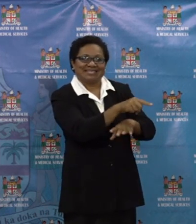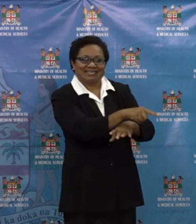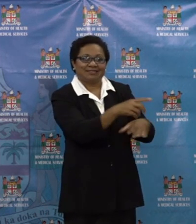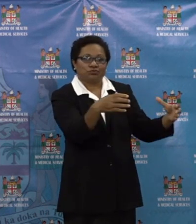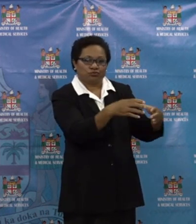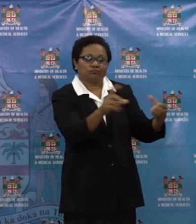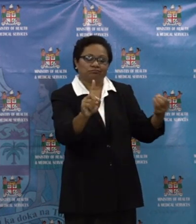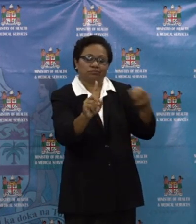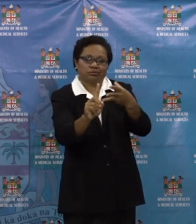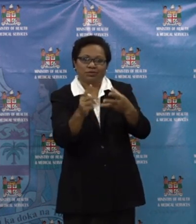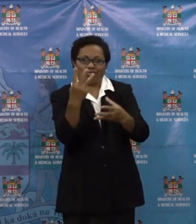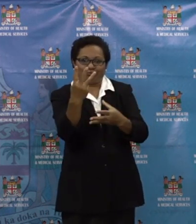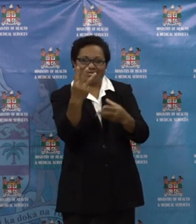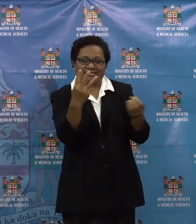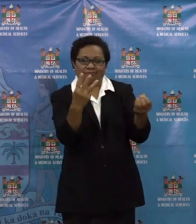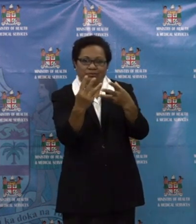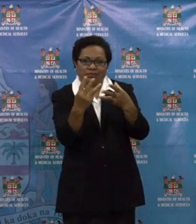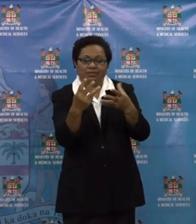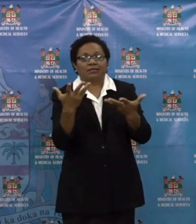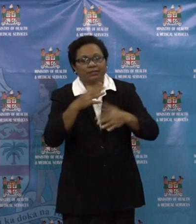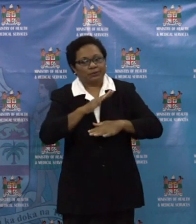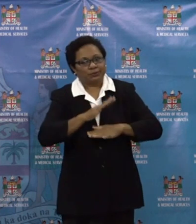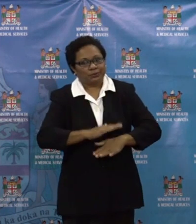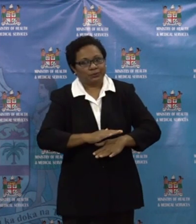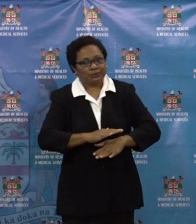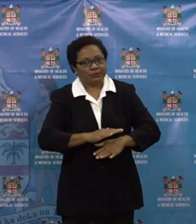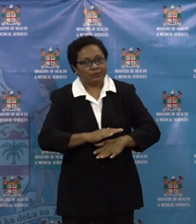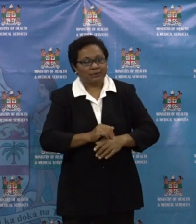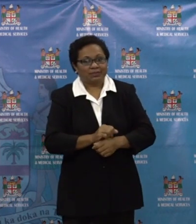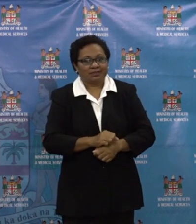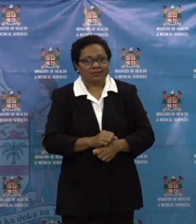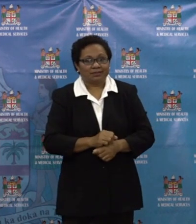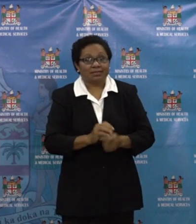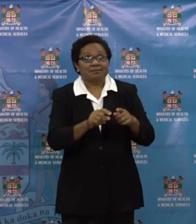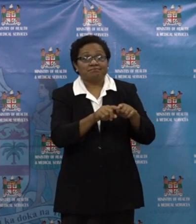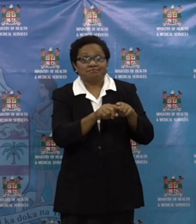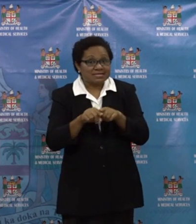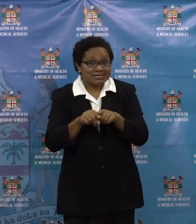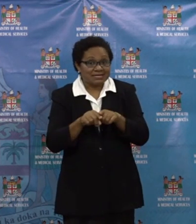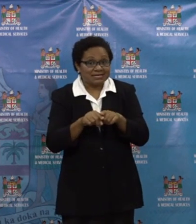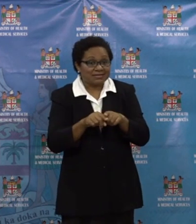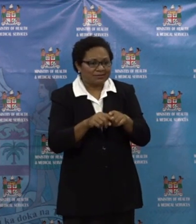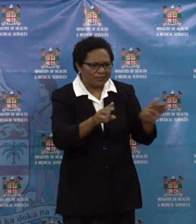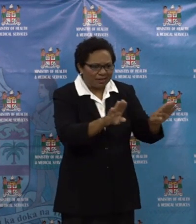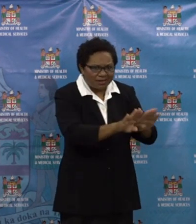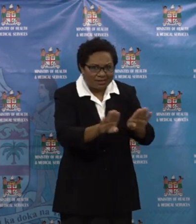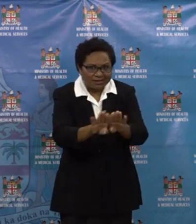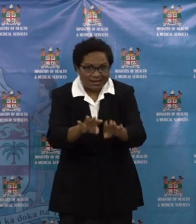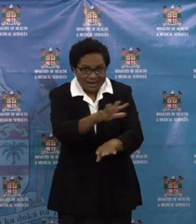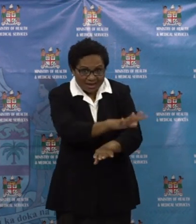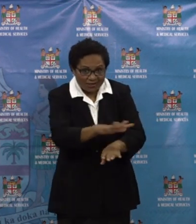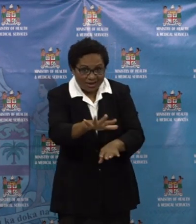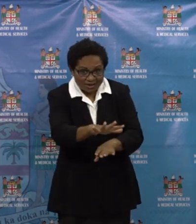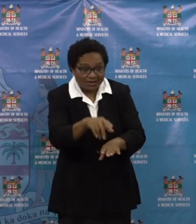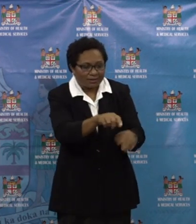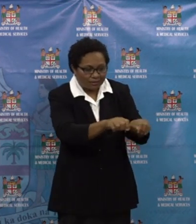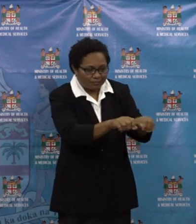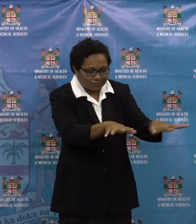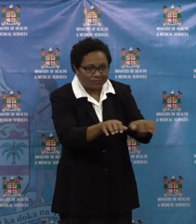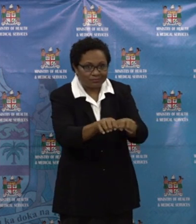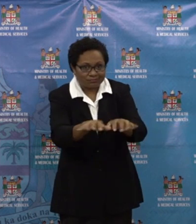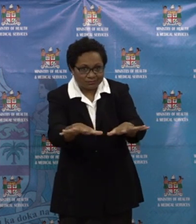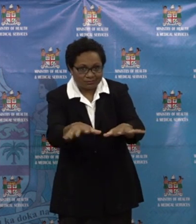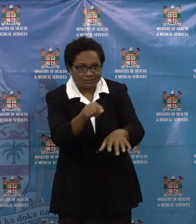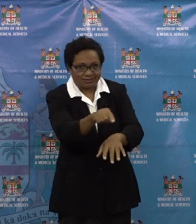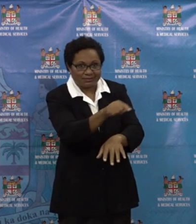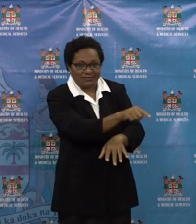Now, this is reassuring in that the cases are all coming from lockdown and screening areas. And our